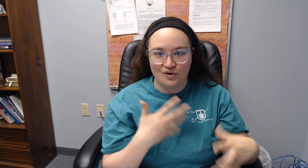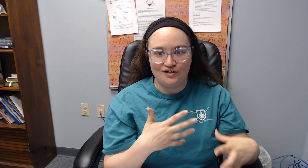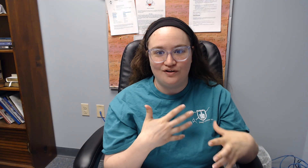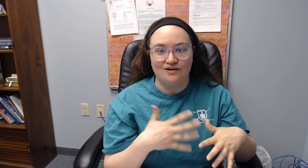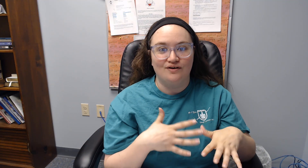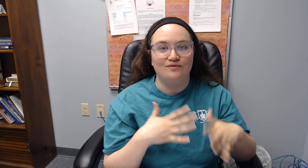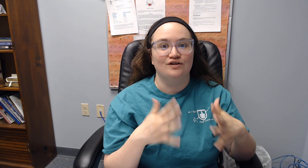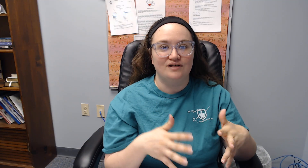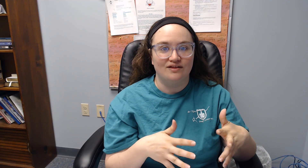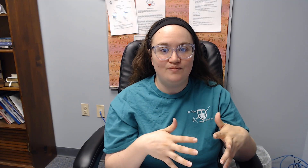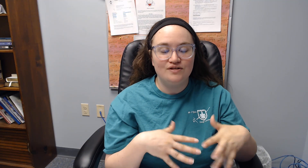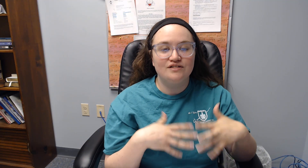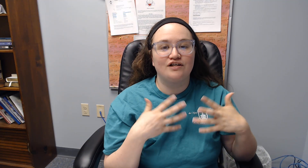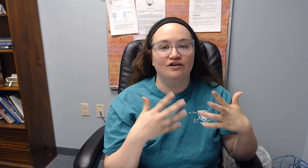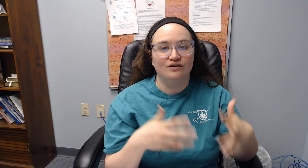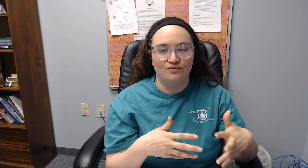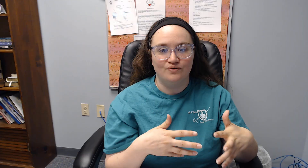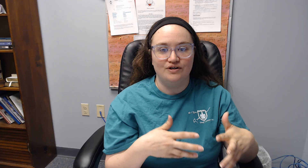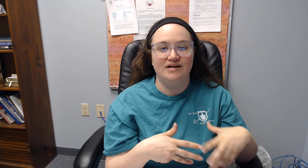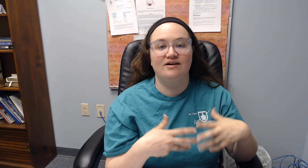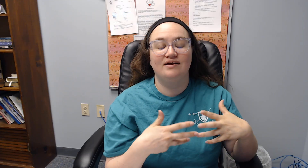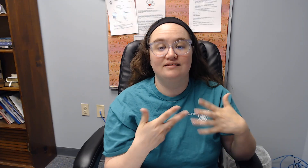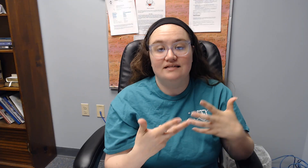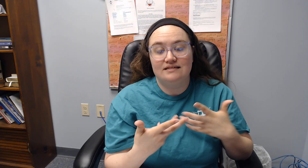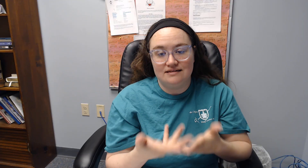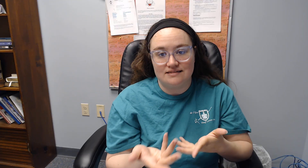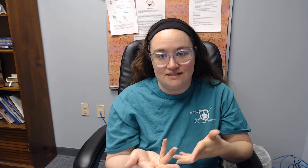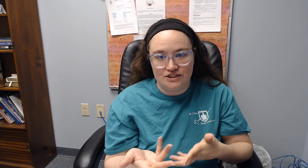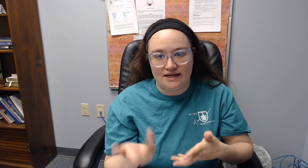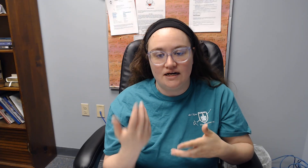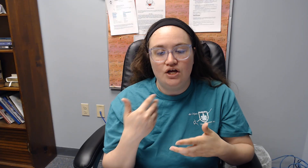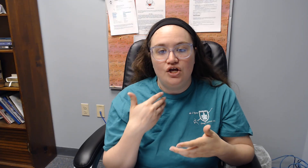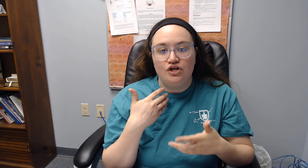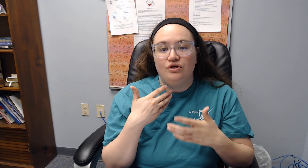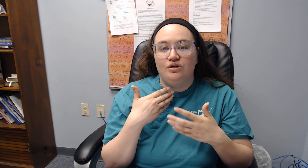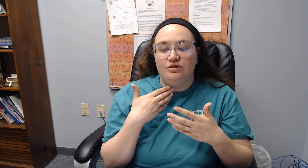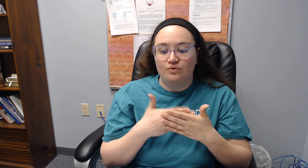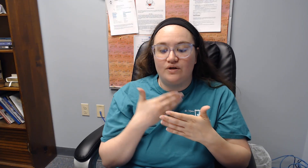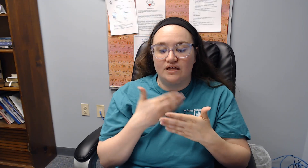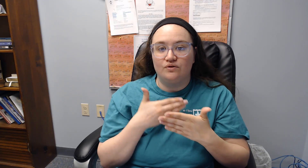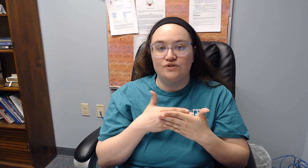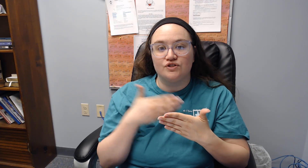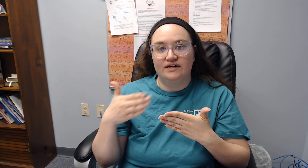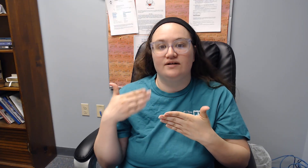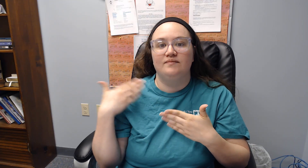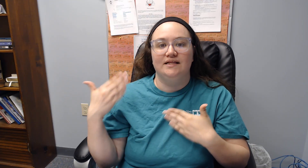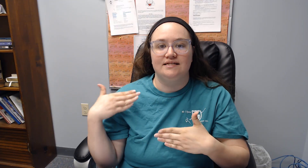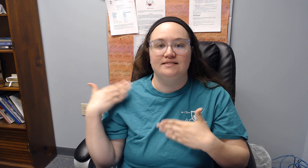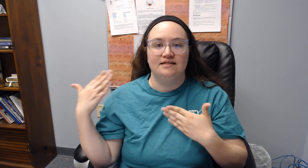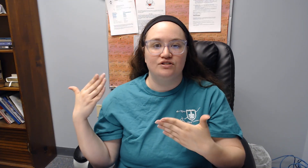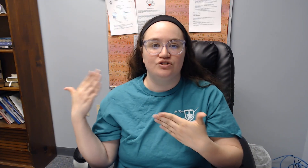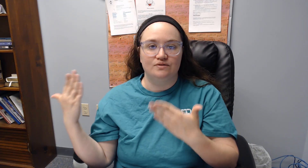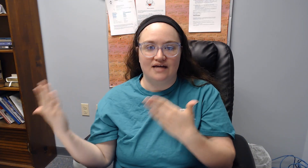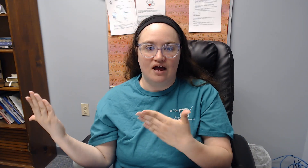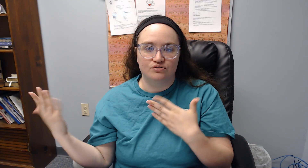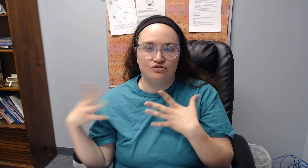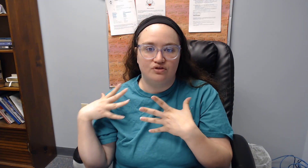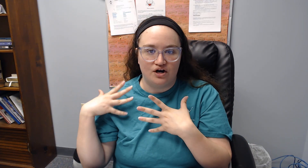you, turn down the music, you're going to ruin your hearing. It's legit. You can lose your hearing by listening to sounds that are